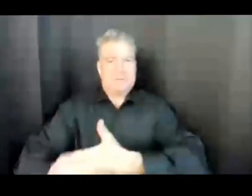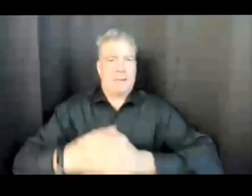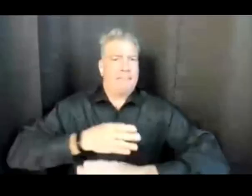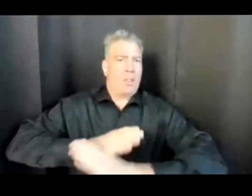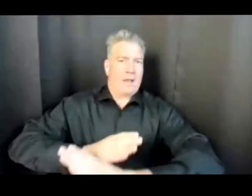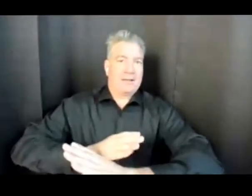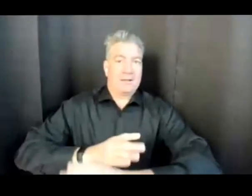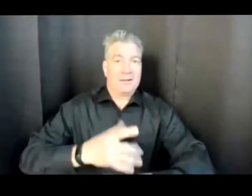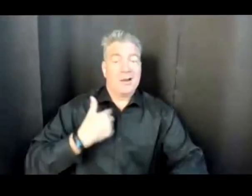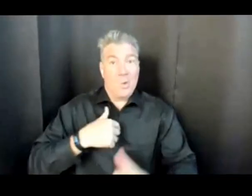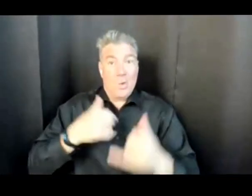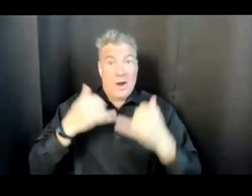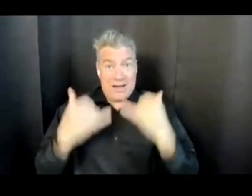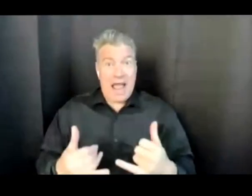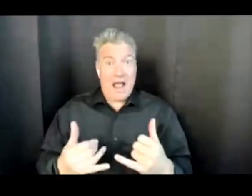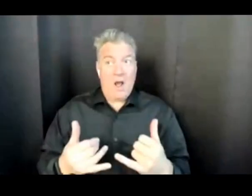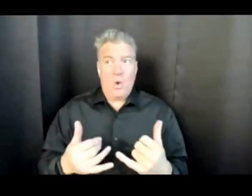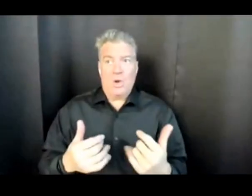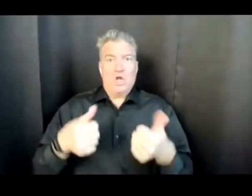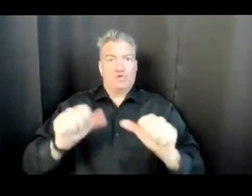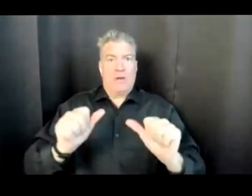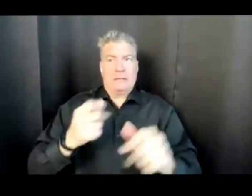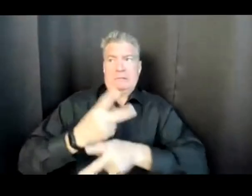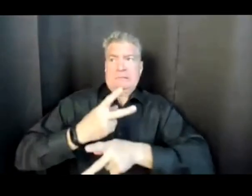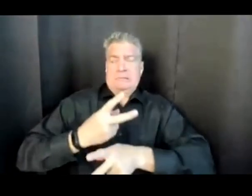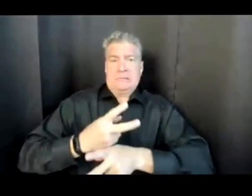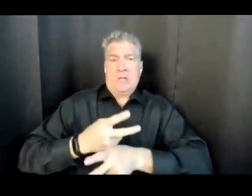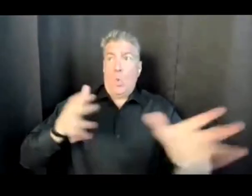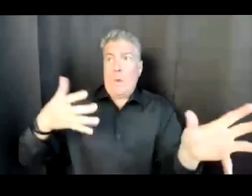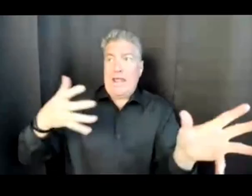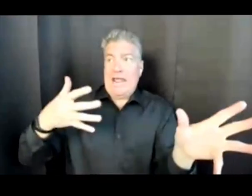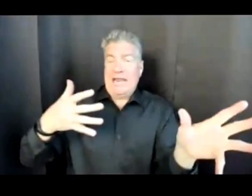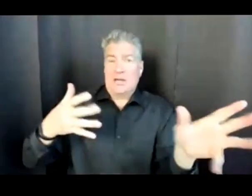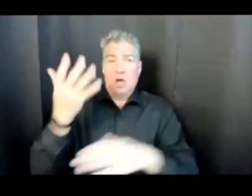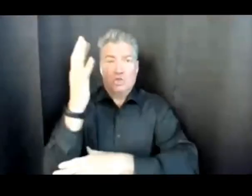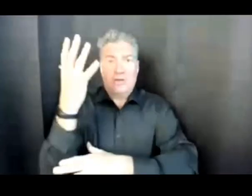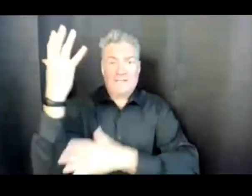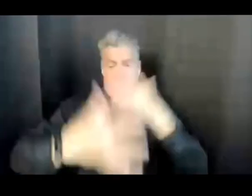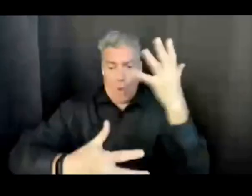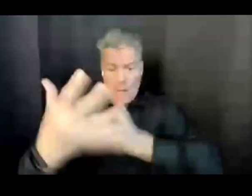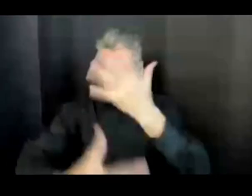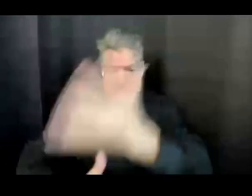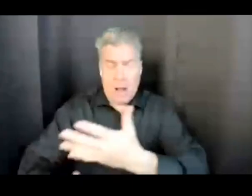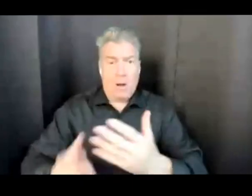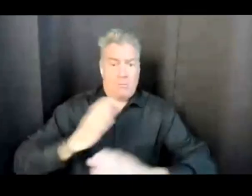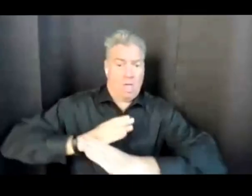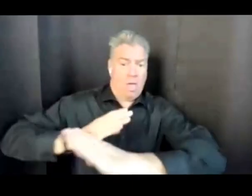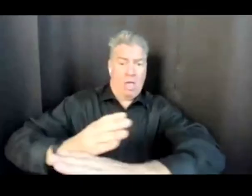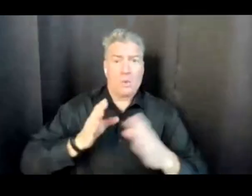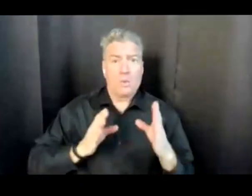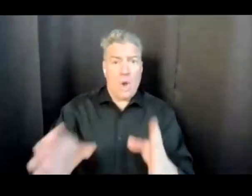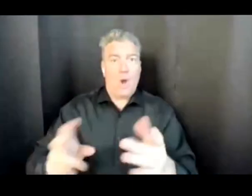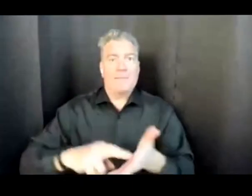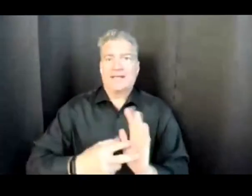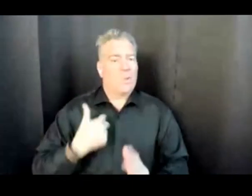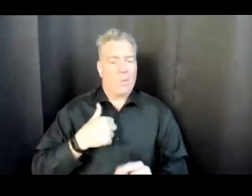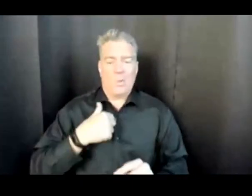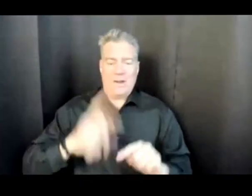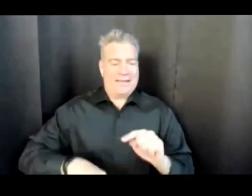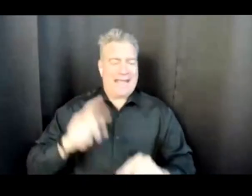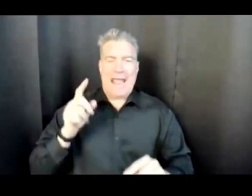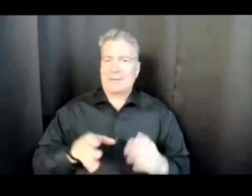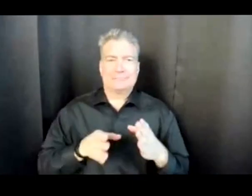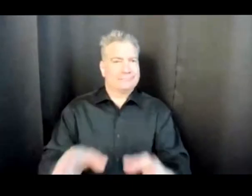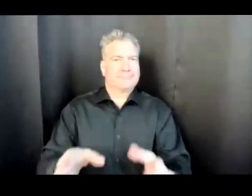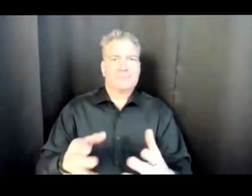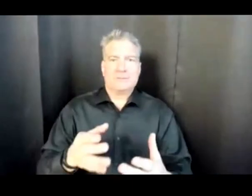now dealing with wind and trees falling that impede our ability to treat the roads and try to clear them. So we'll continue to deal